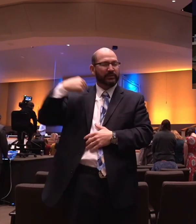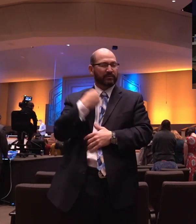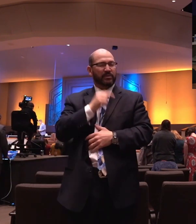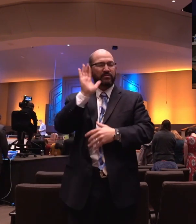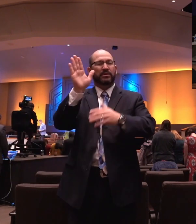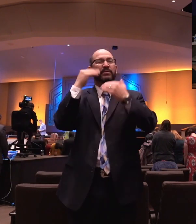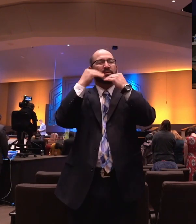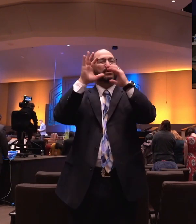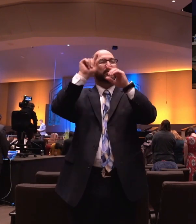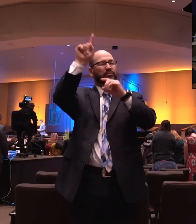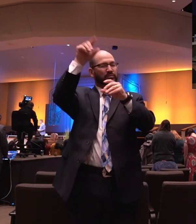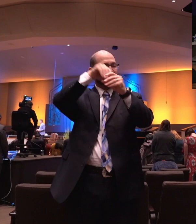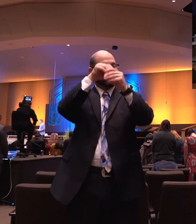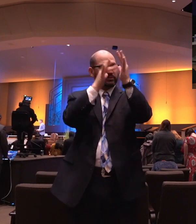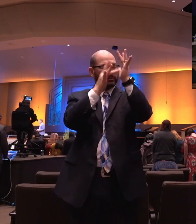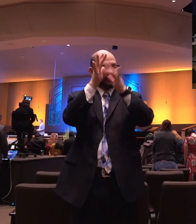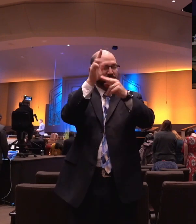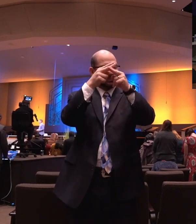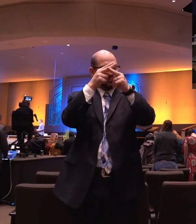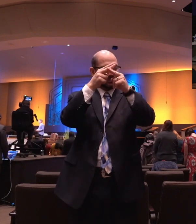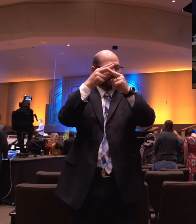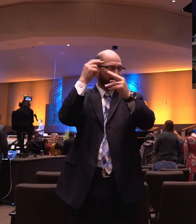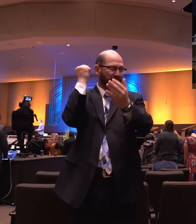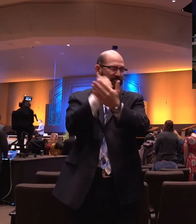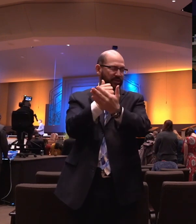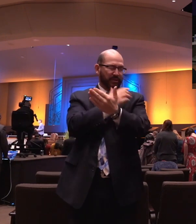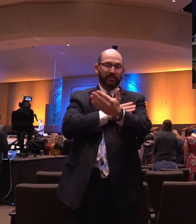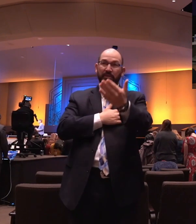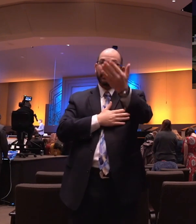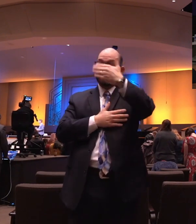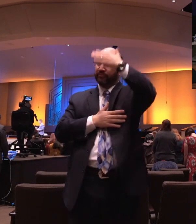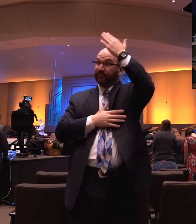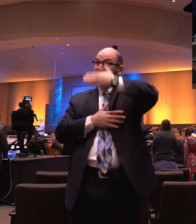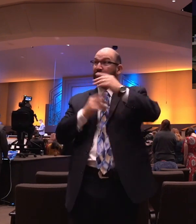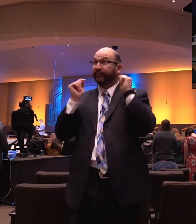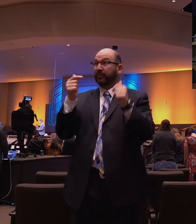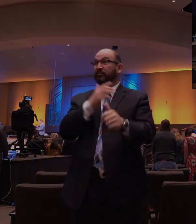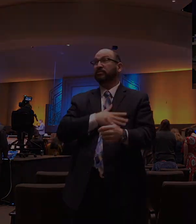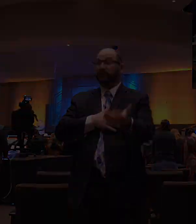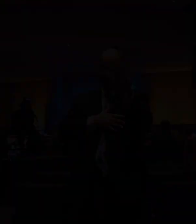thank you in Jesus' name. Amen. You come quickly if God's spoken to you.